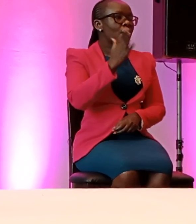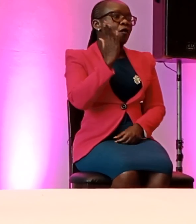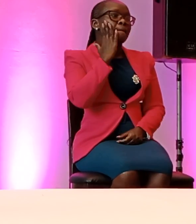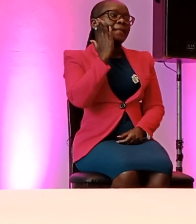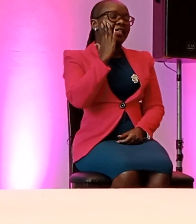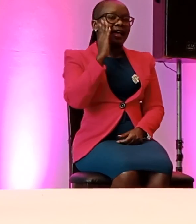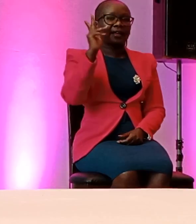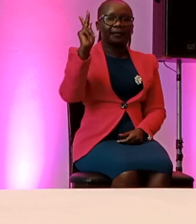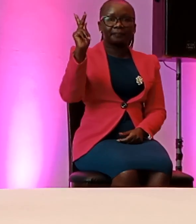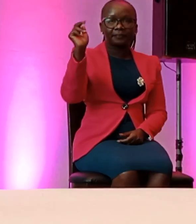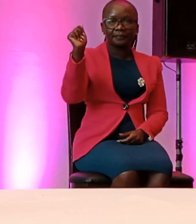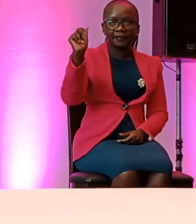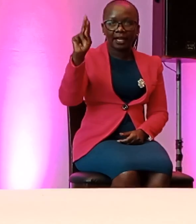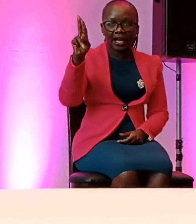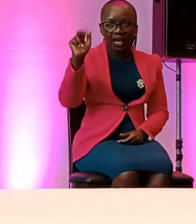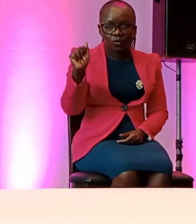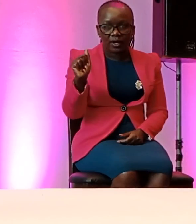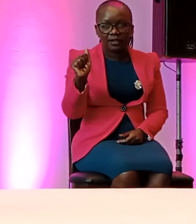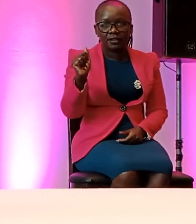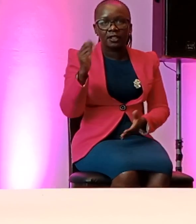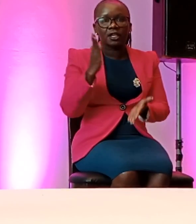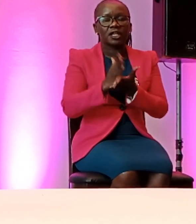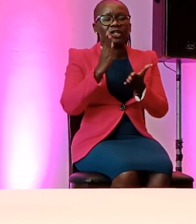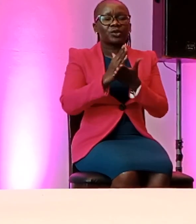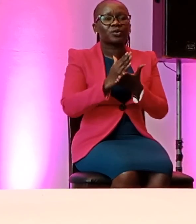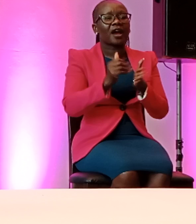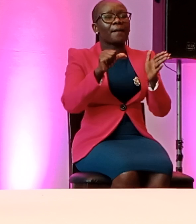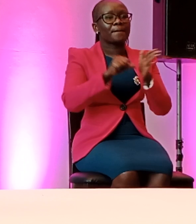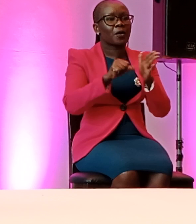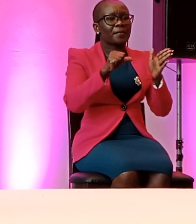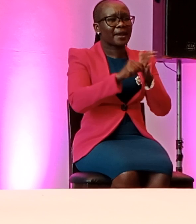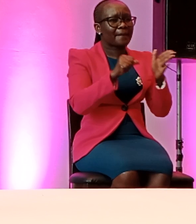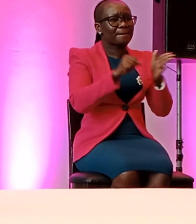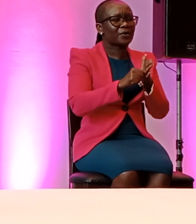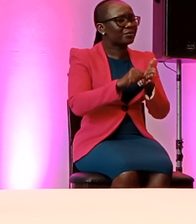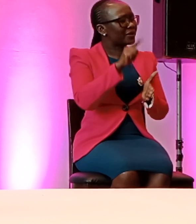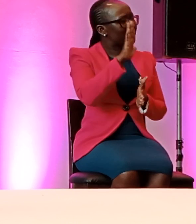Excellency. There are scars that run deep